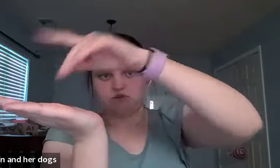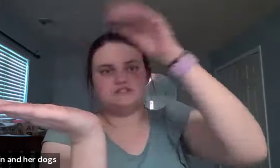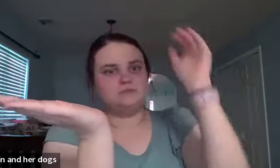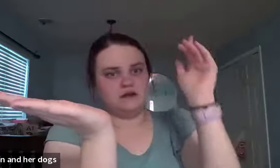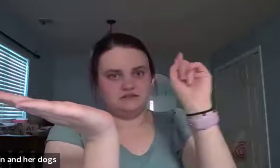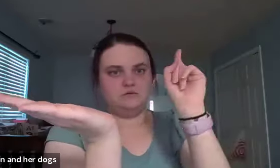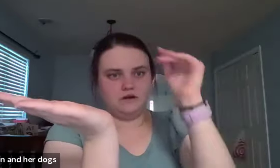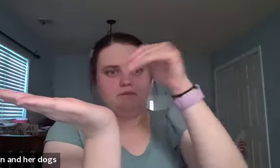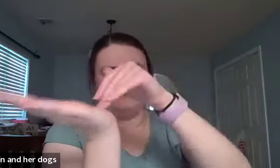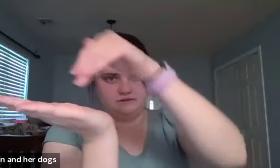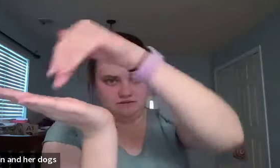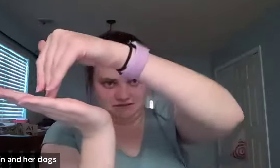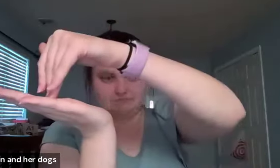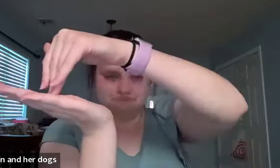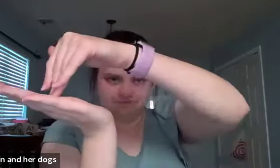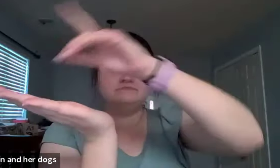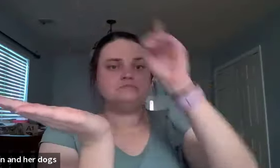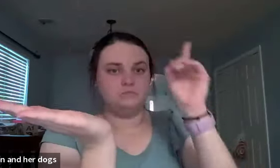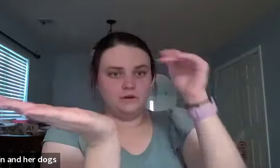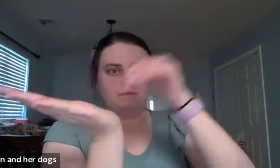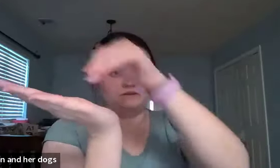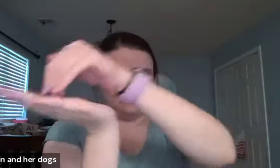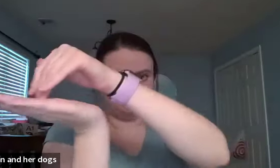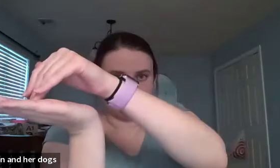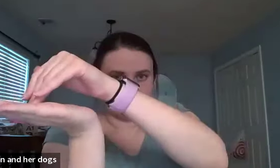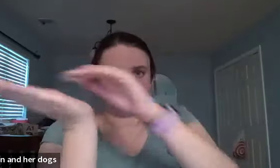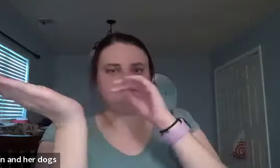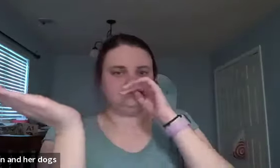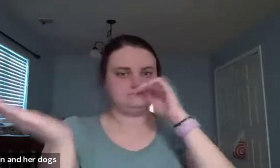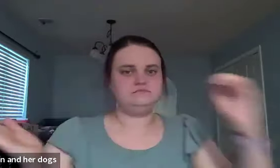it's going to be 2 bounces. 1 million. 1 million.